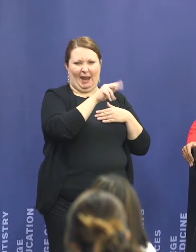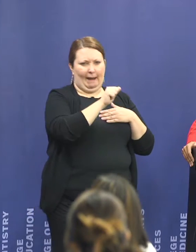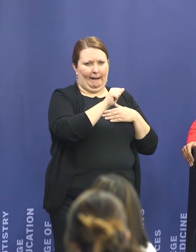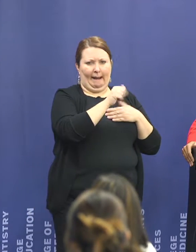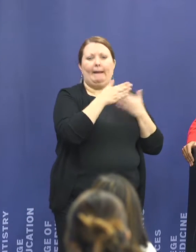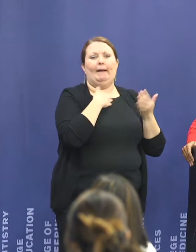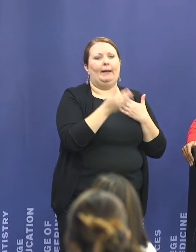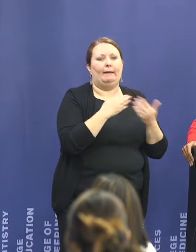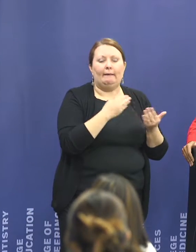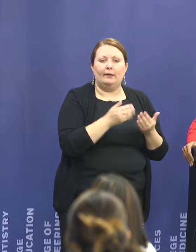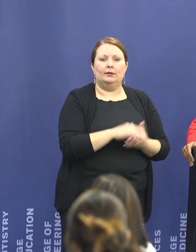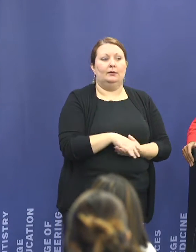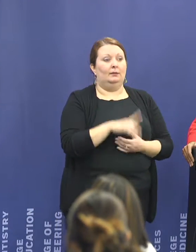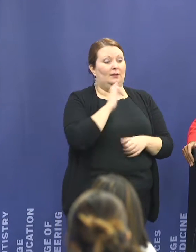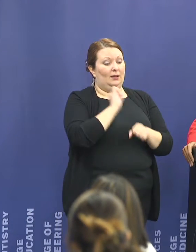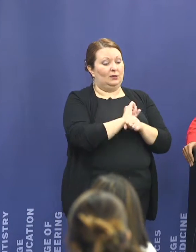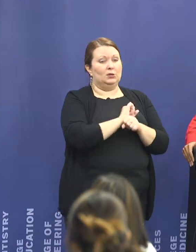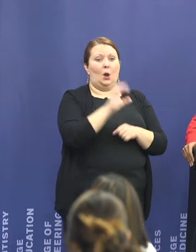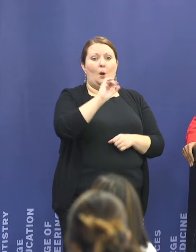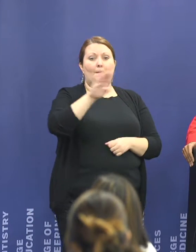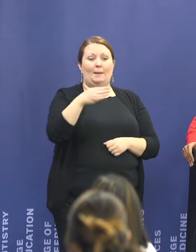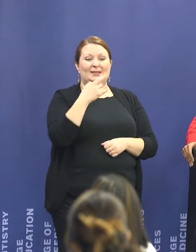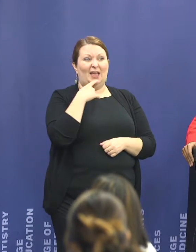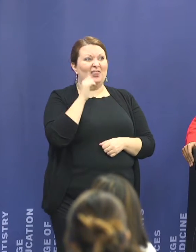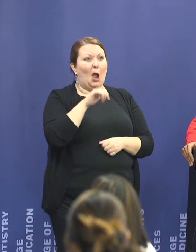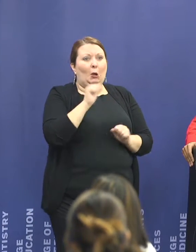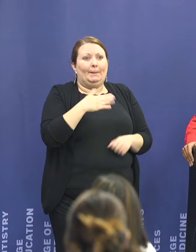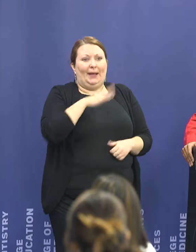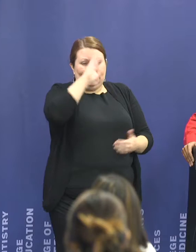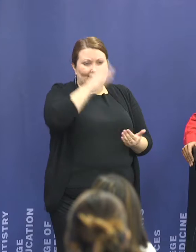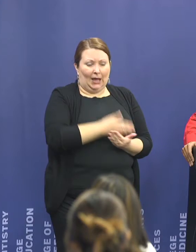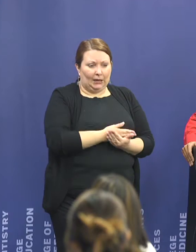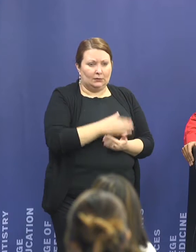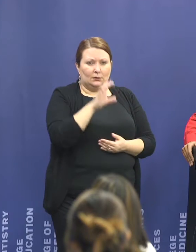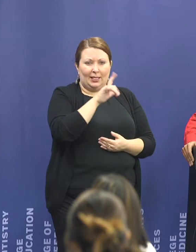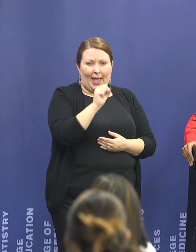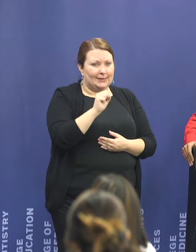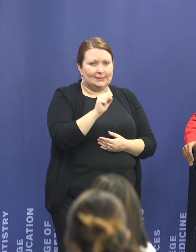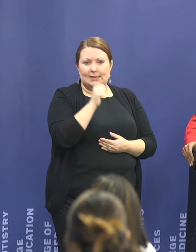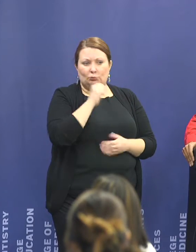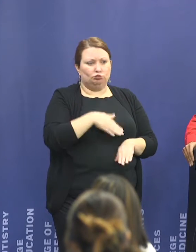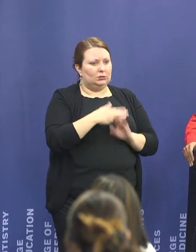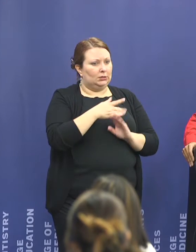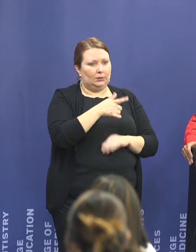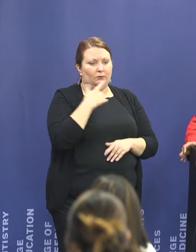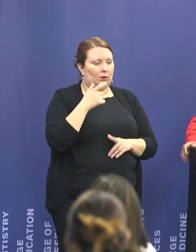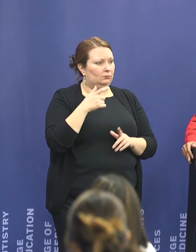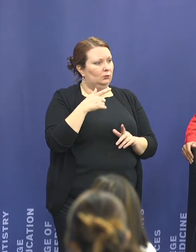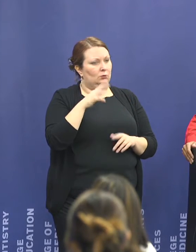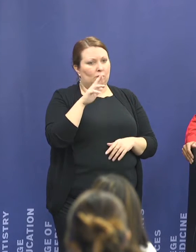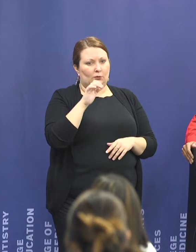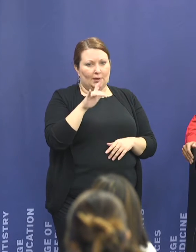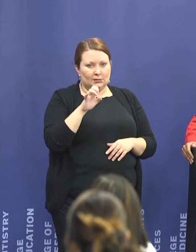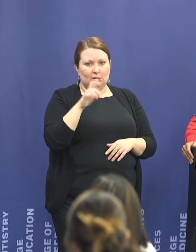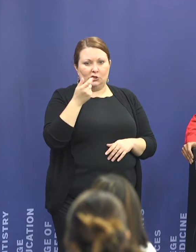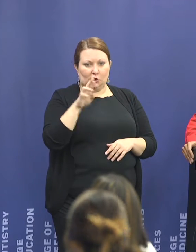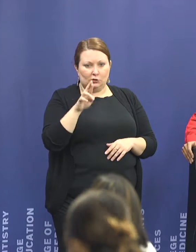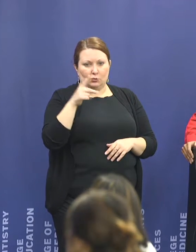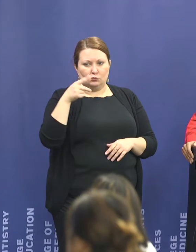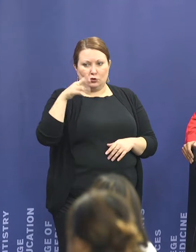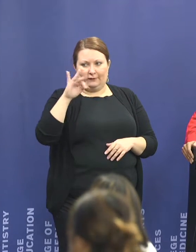test said. And in fact, Obama said that could have been my son. His class status was not going to protect him from race gender